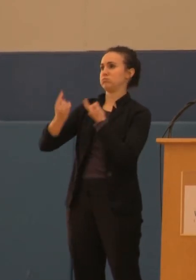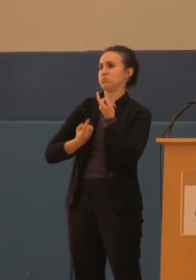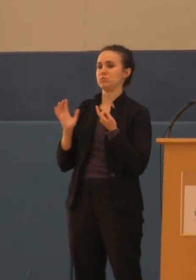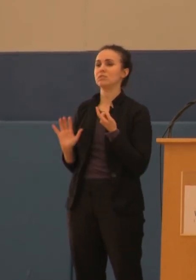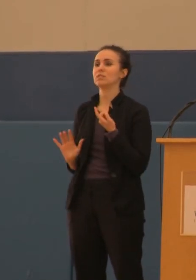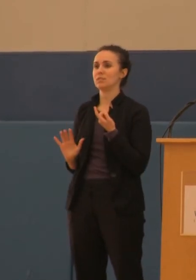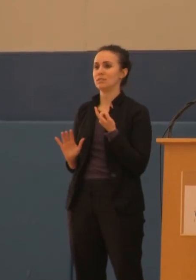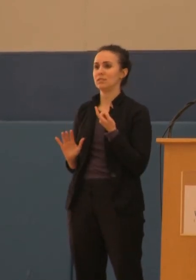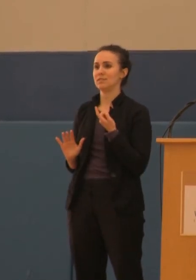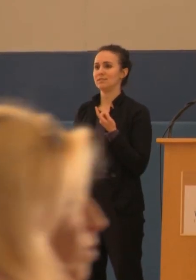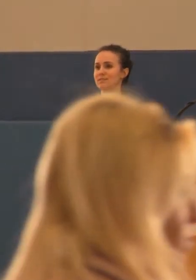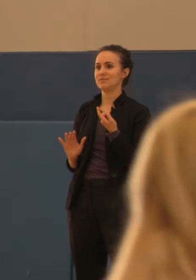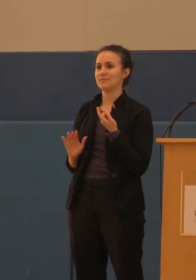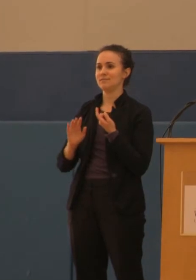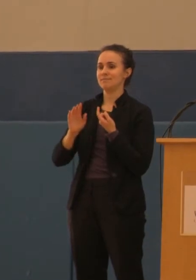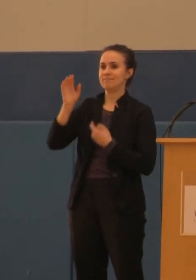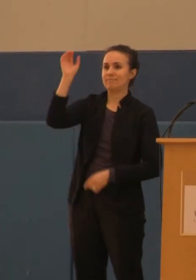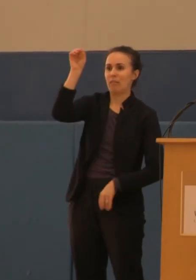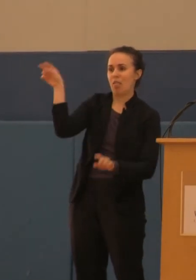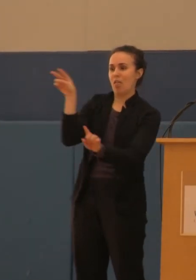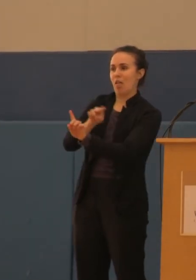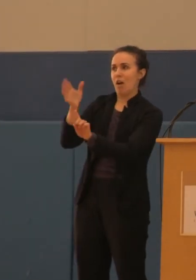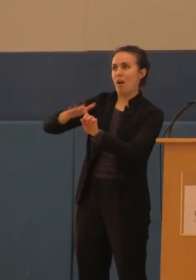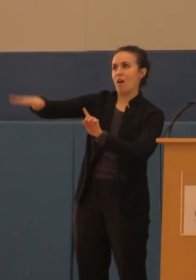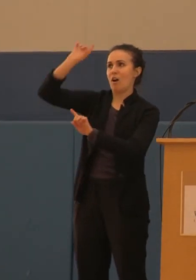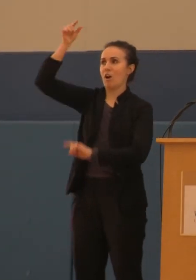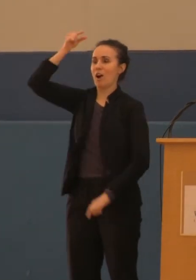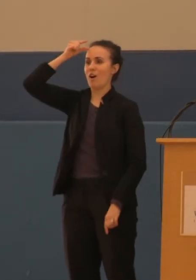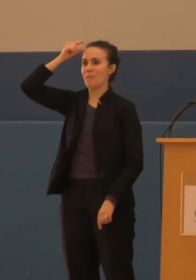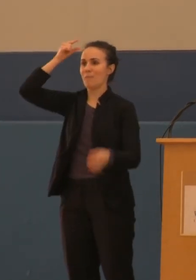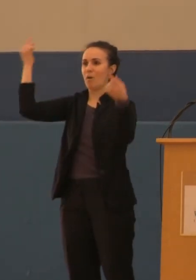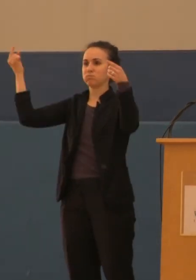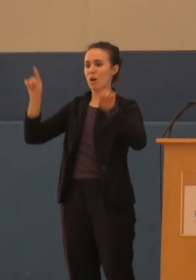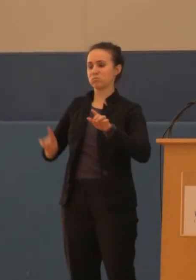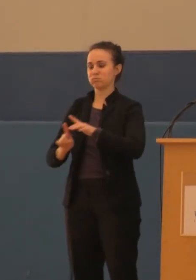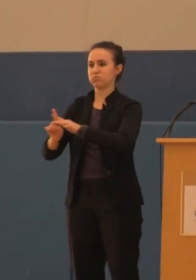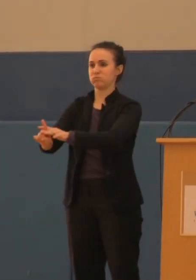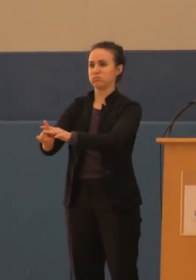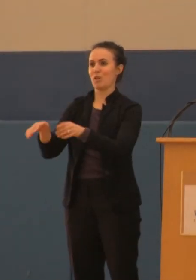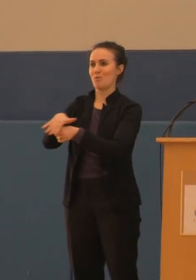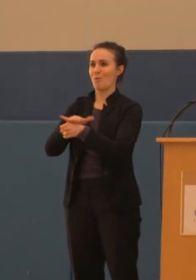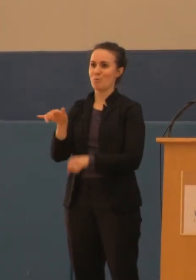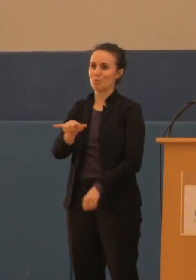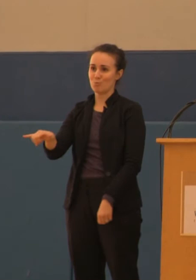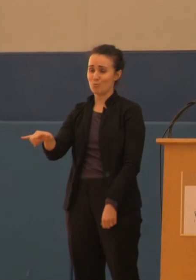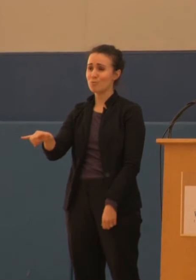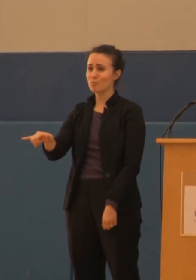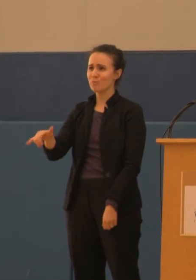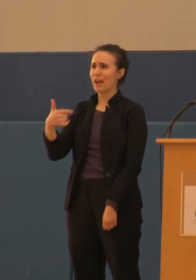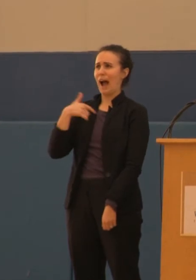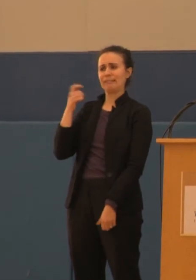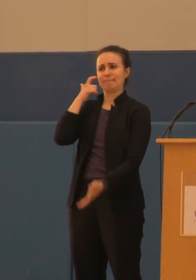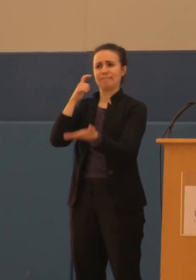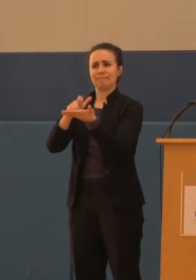Many of the sentiments that we saw at the national level were at the local level. And although I